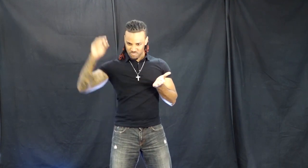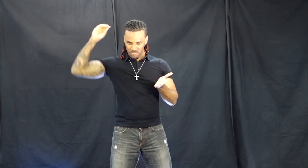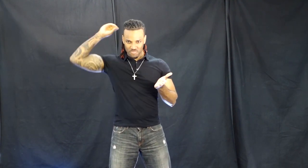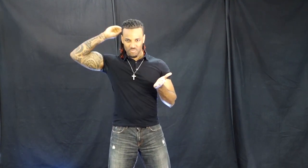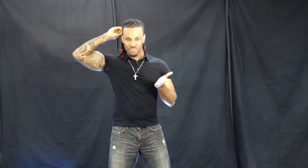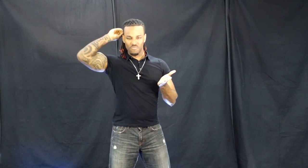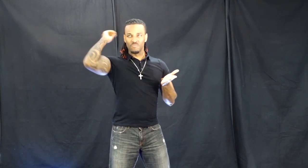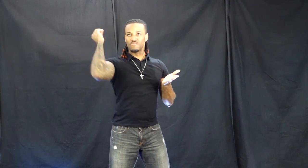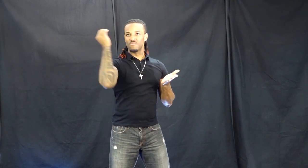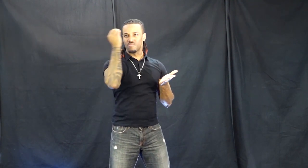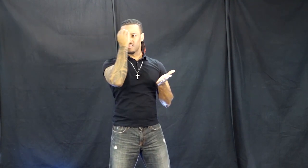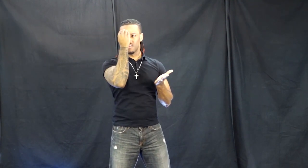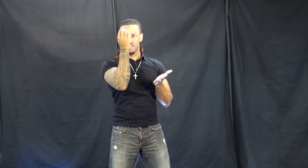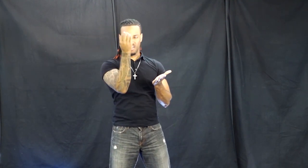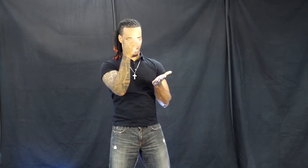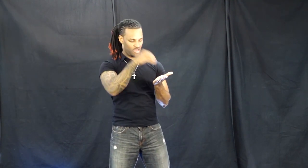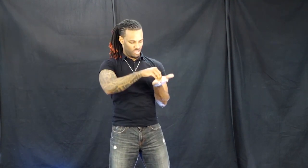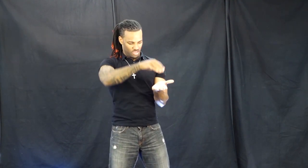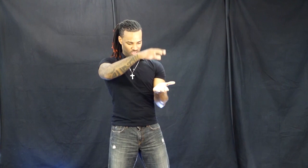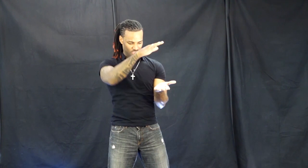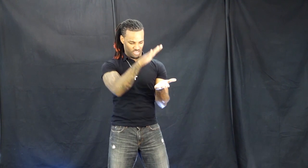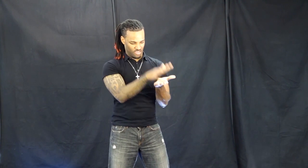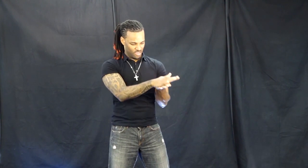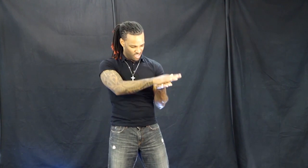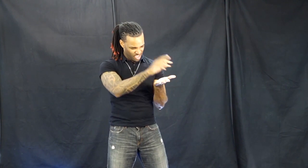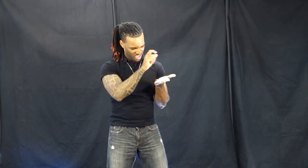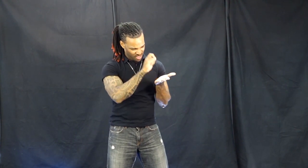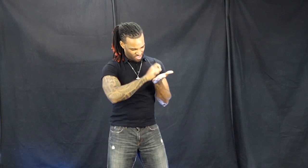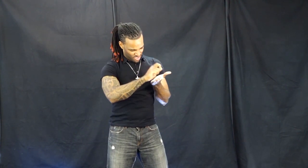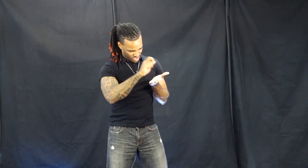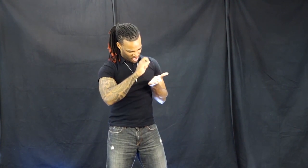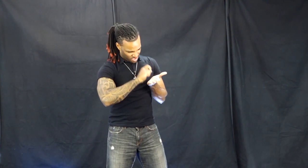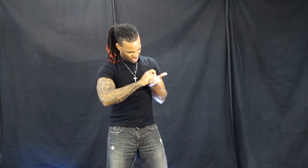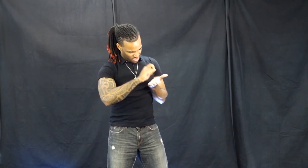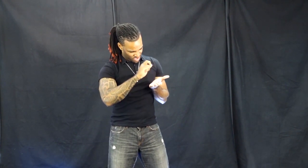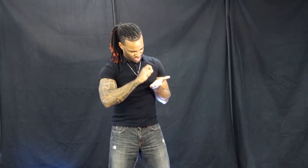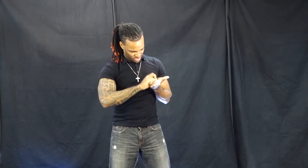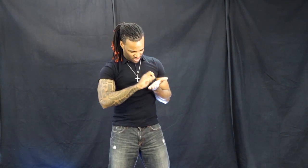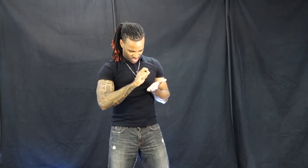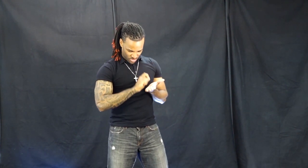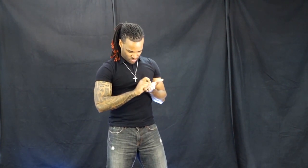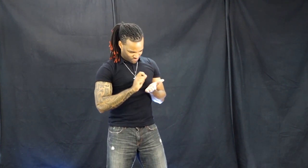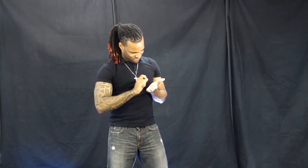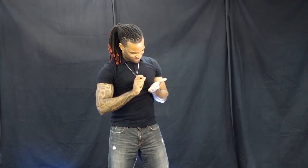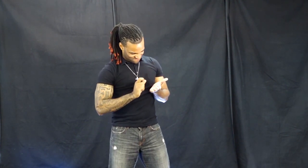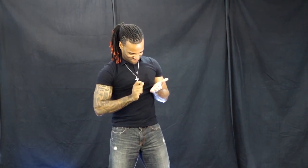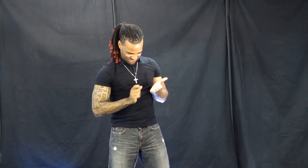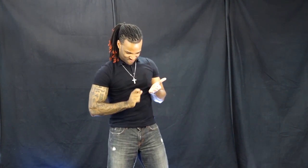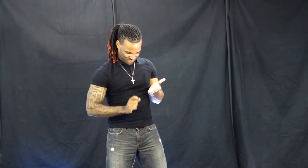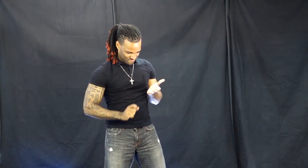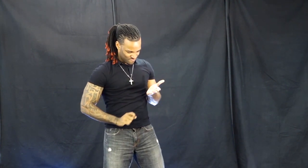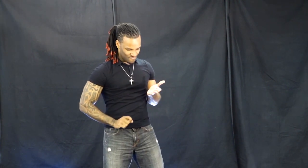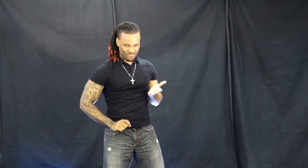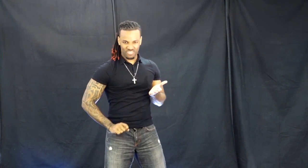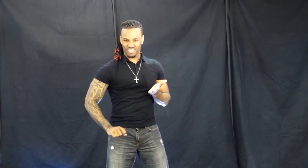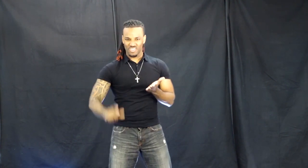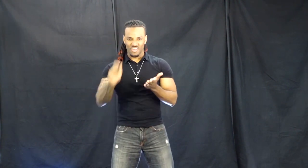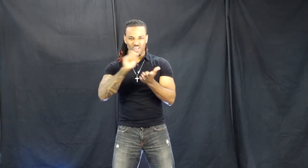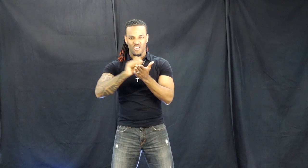wait for it, wait write everything down far as I can see. History highway. I'll